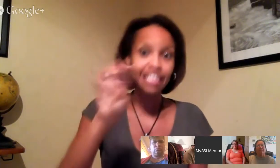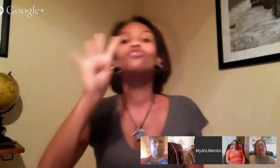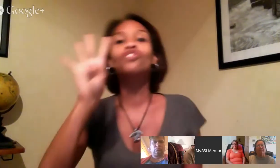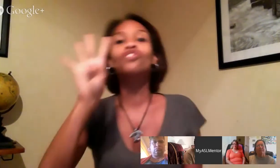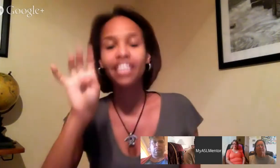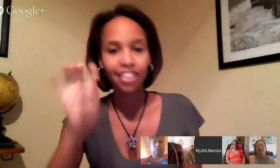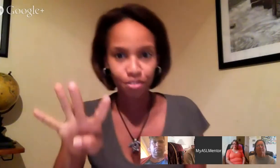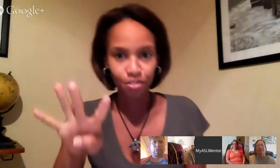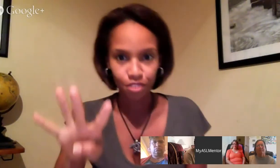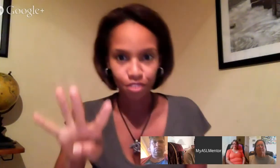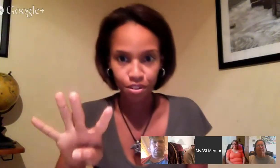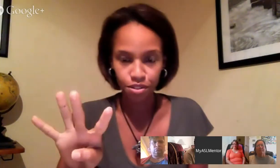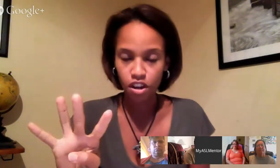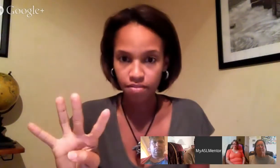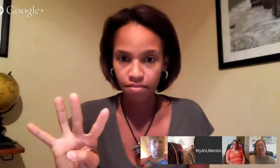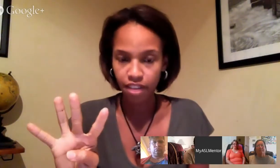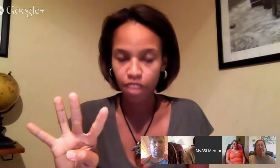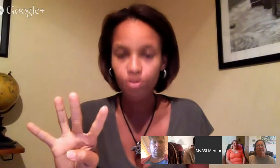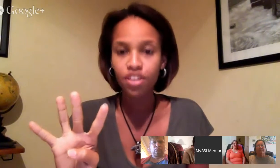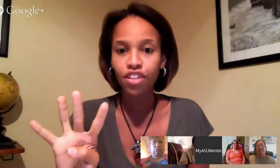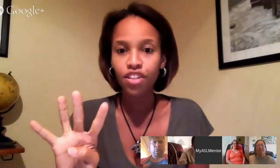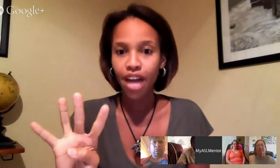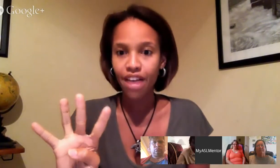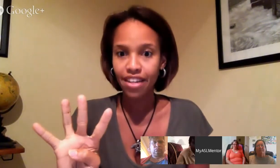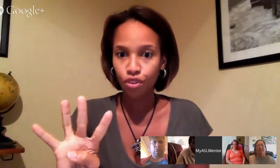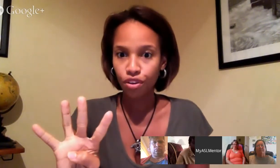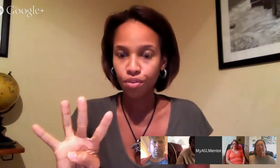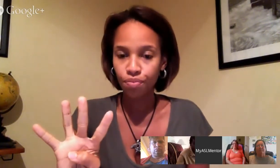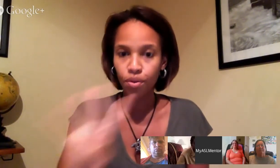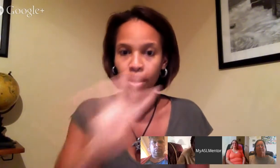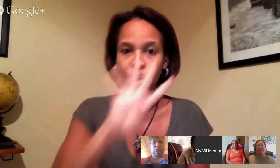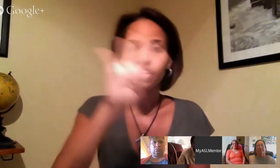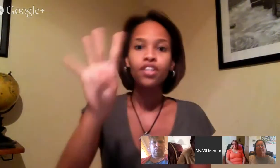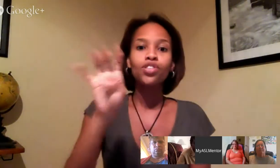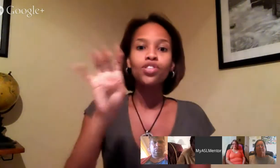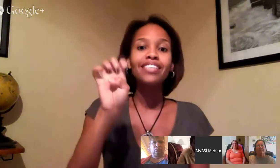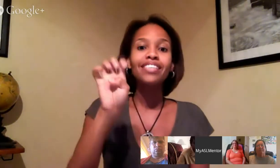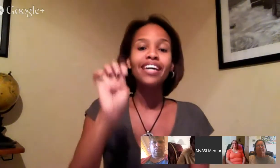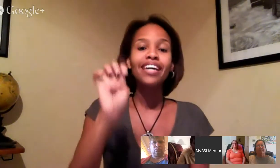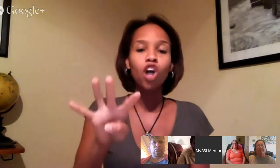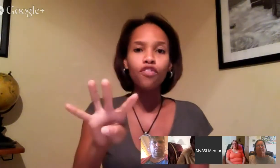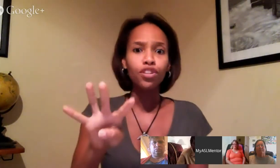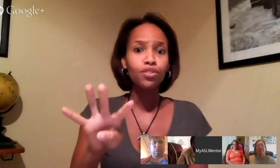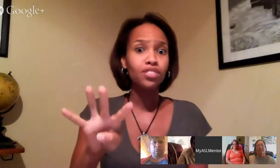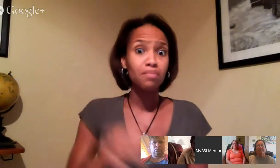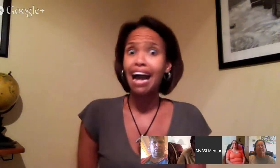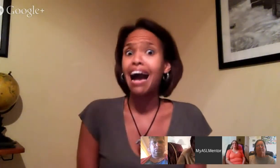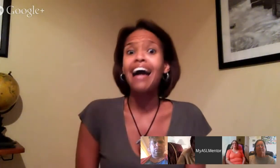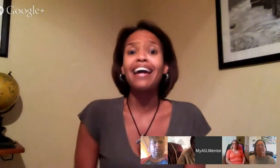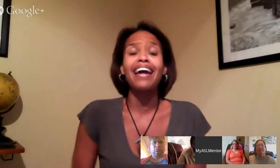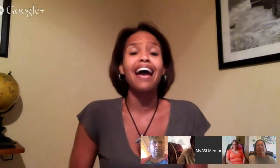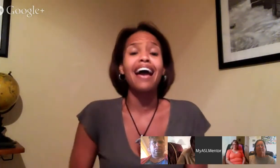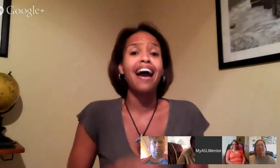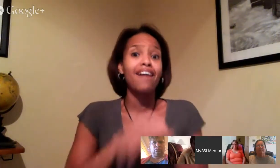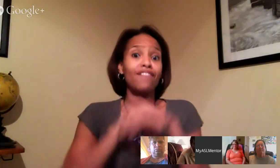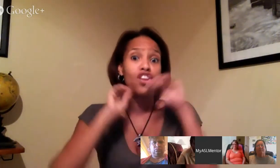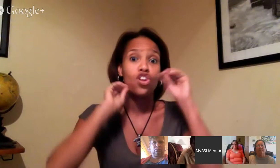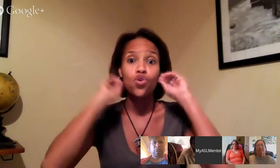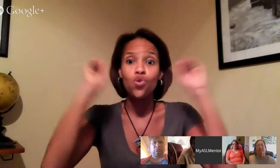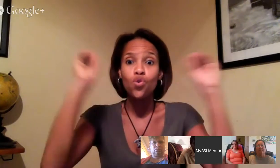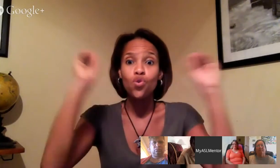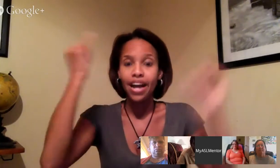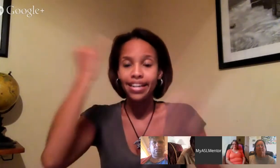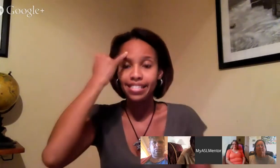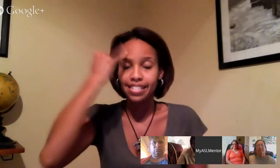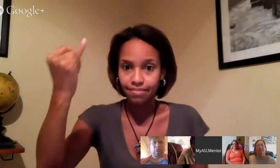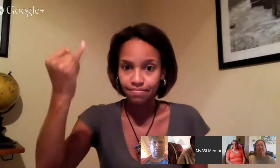really, really don't know what's going on. I really don't have an answer for you. Okay? But that sign is often used to mean I have